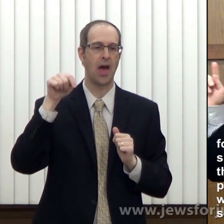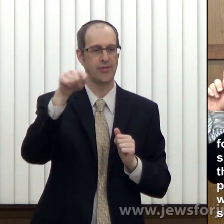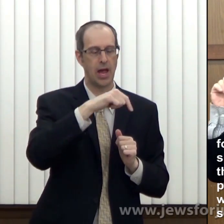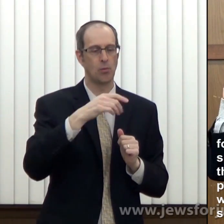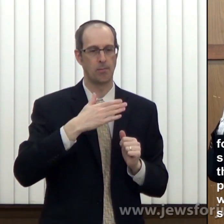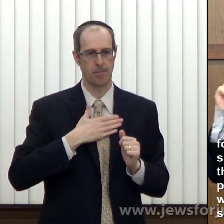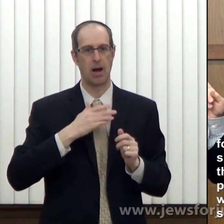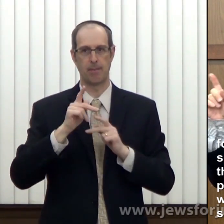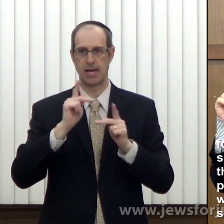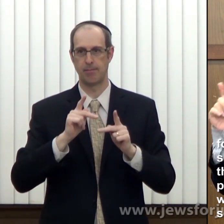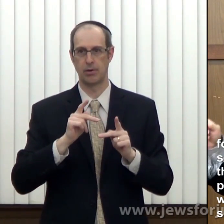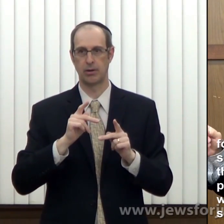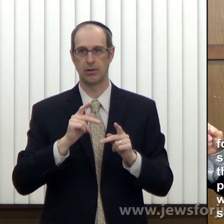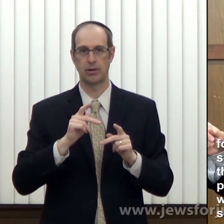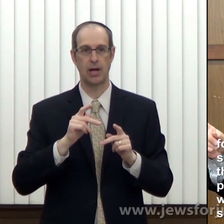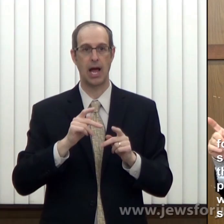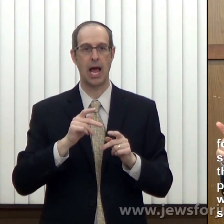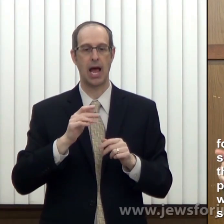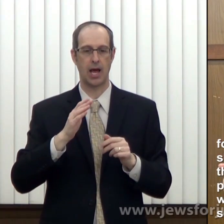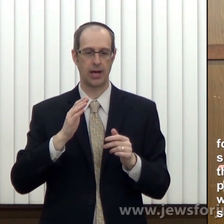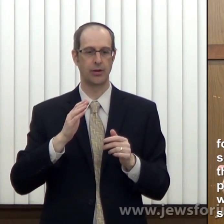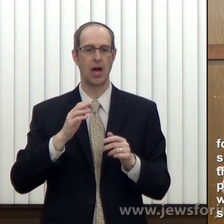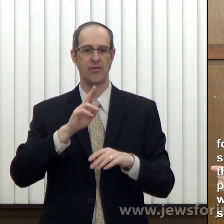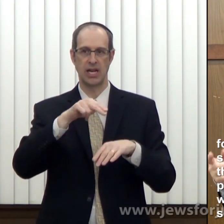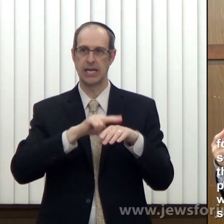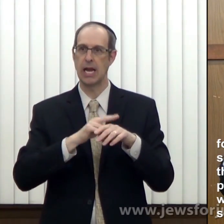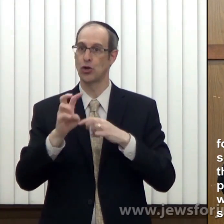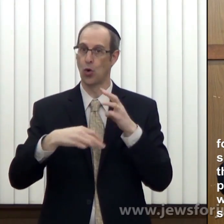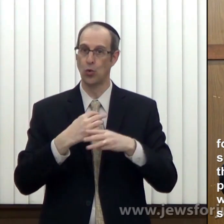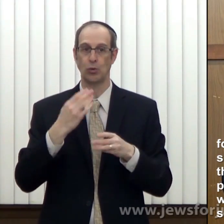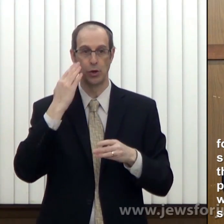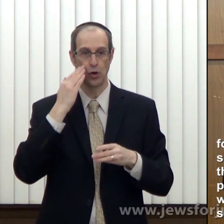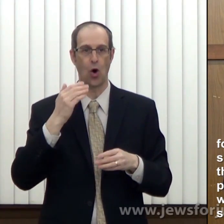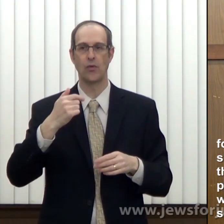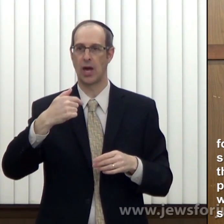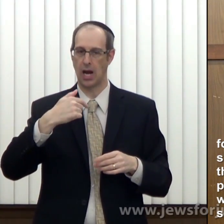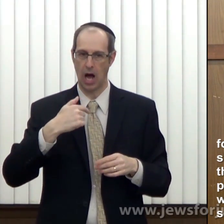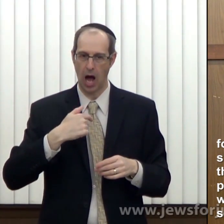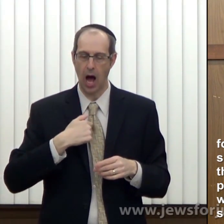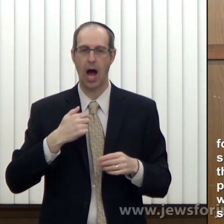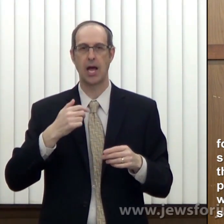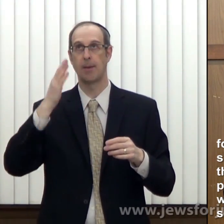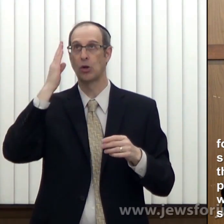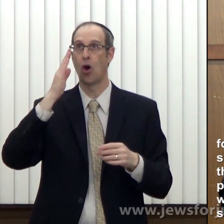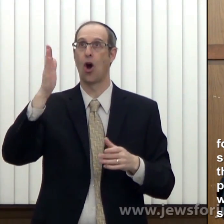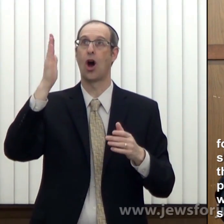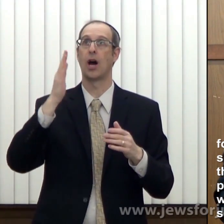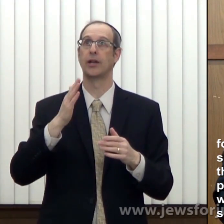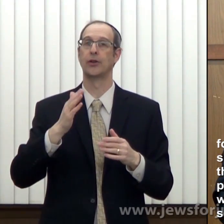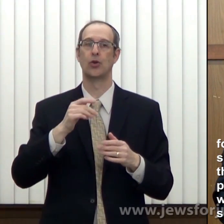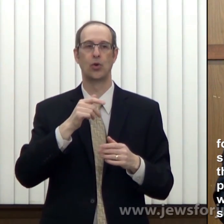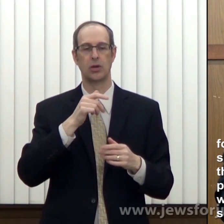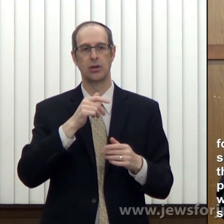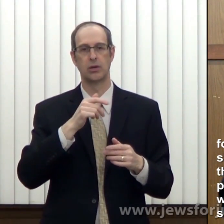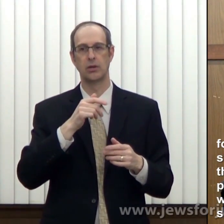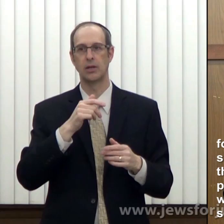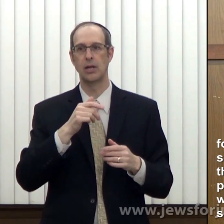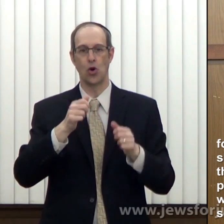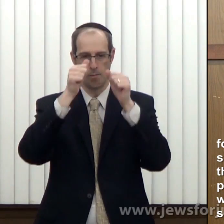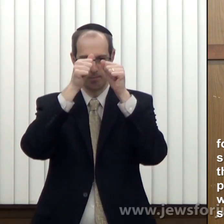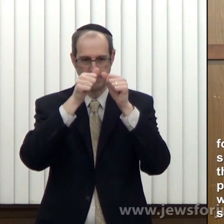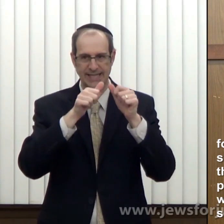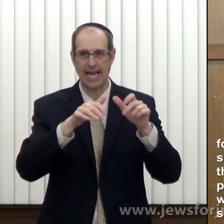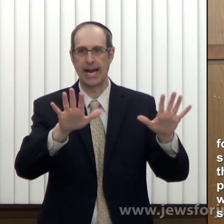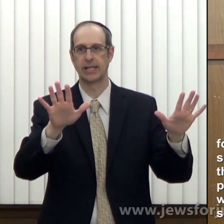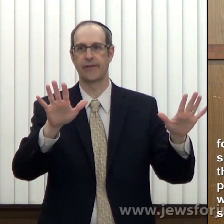Then the nations of the world will know that I am God who sanctifies